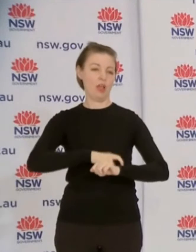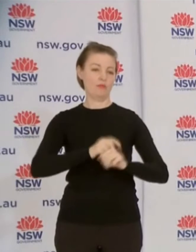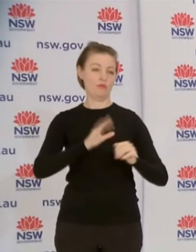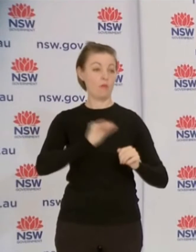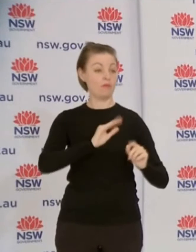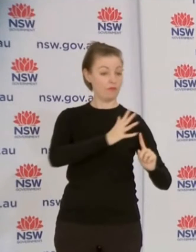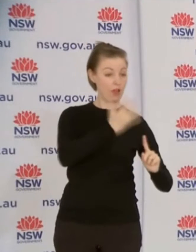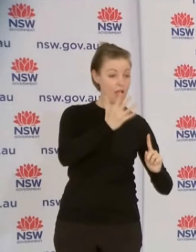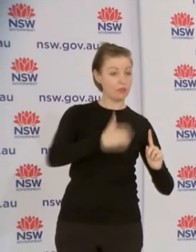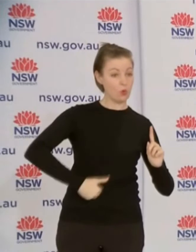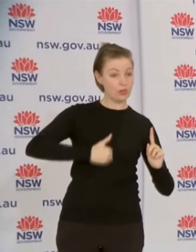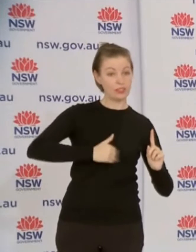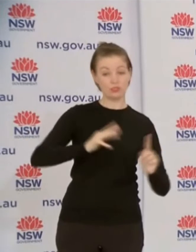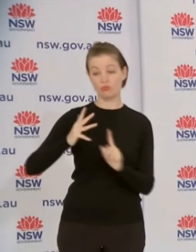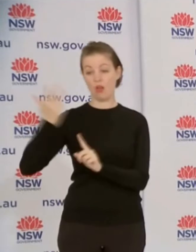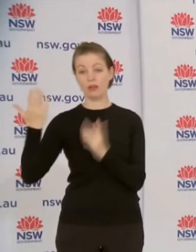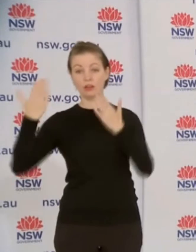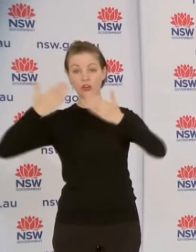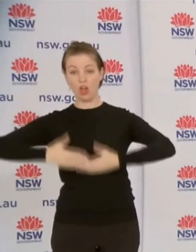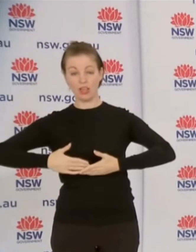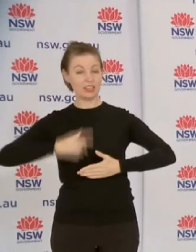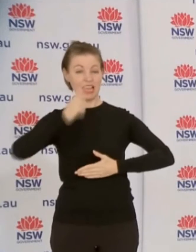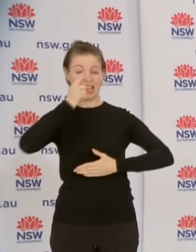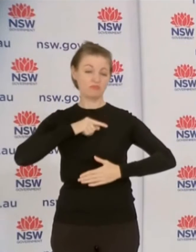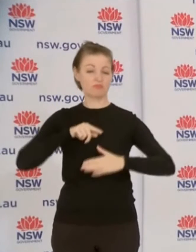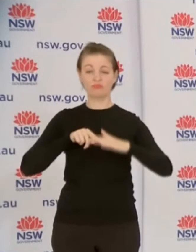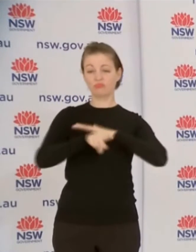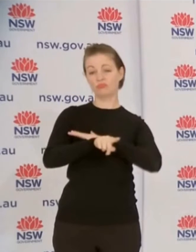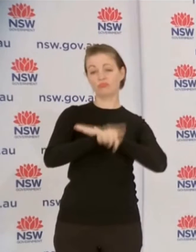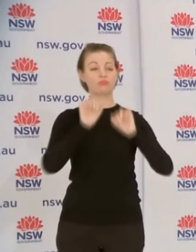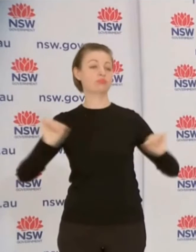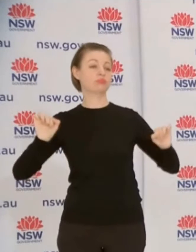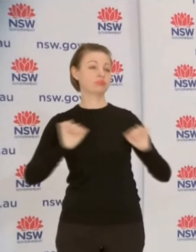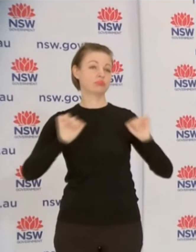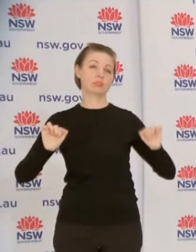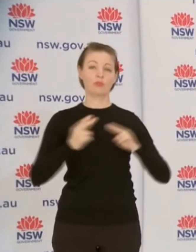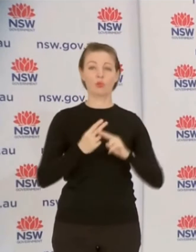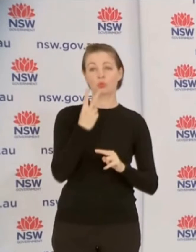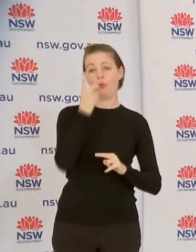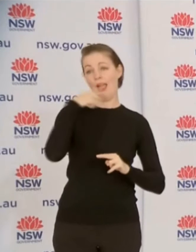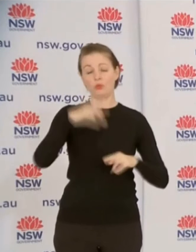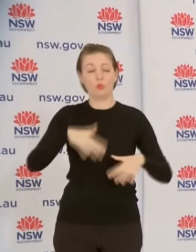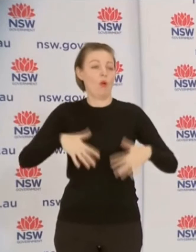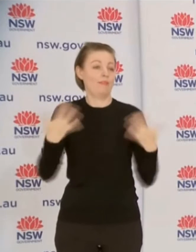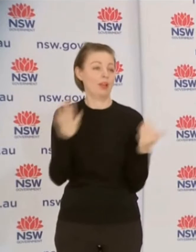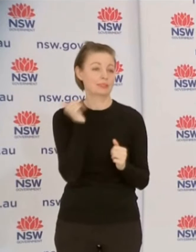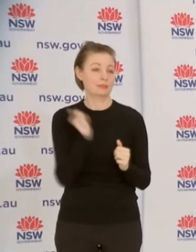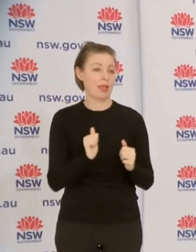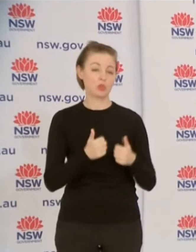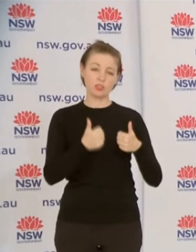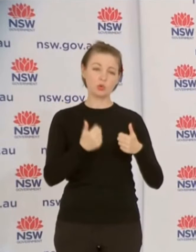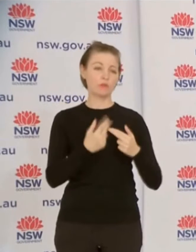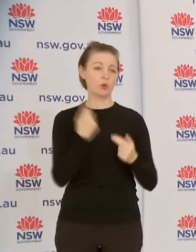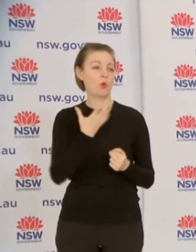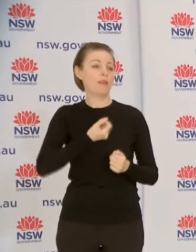I hope will be received as a welcome relief for many families who live in households with a number of children in particular.